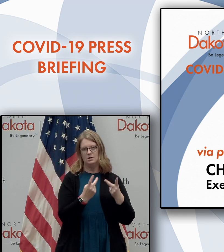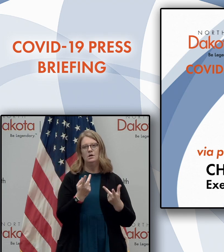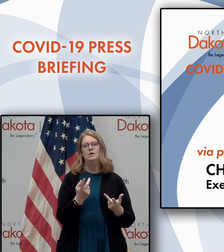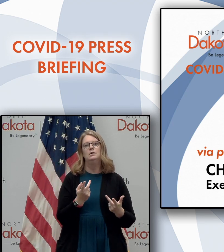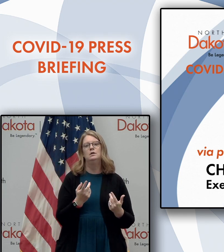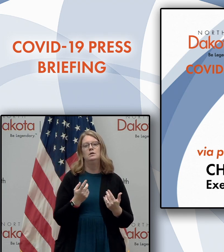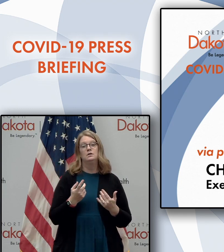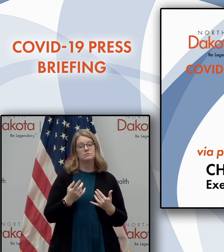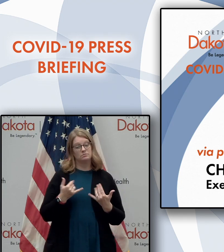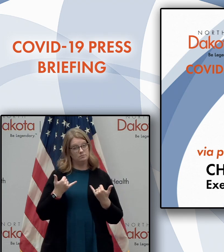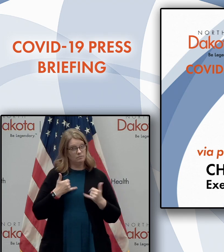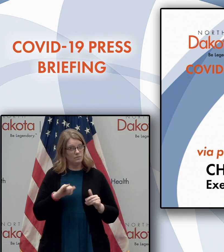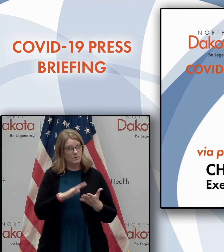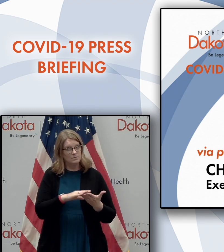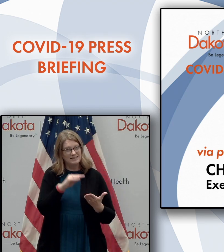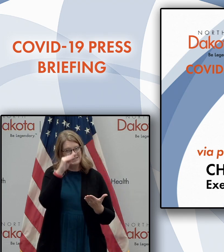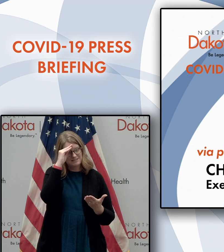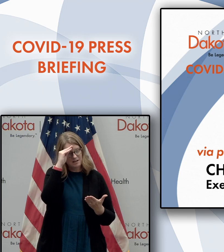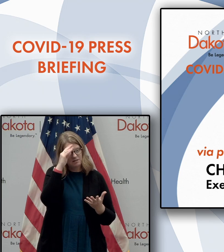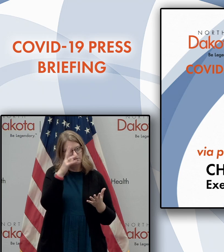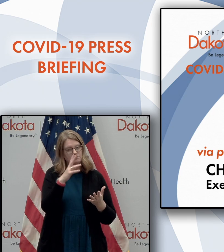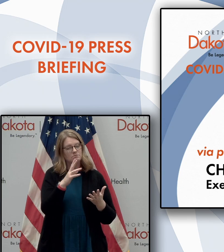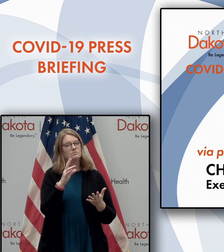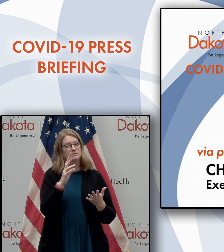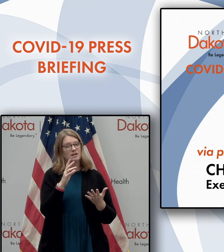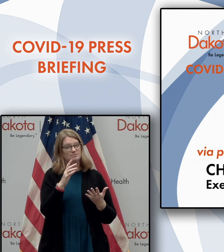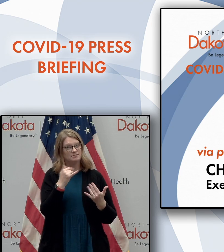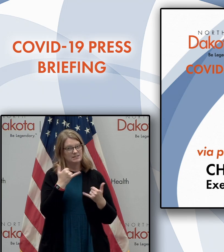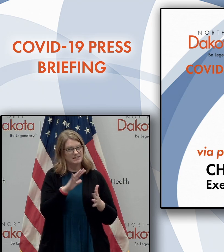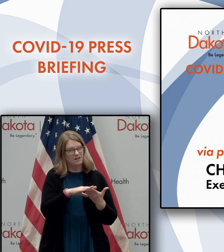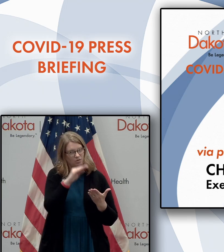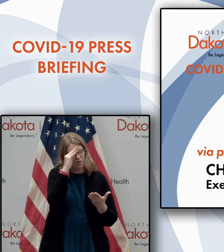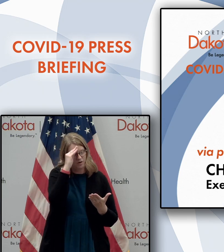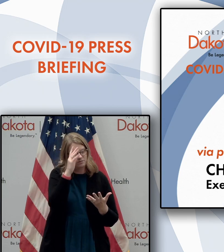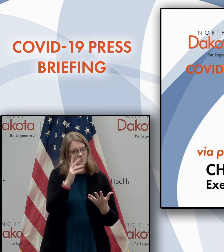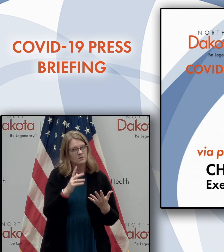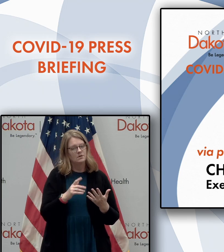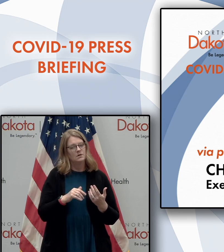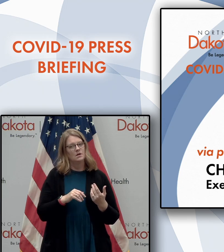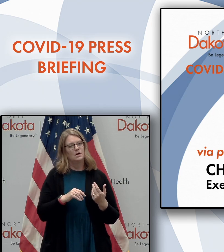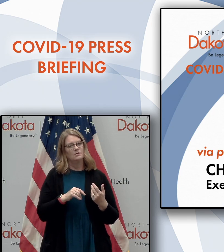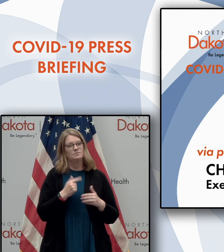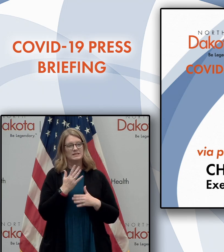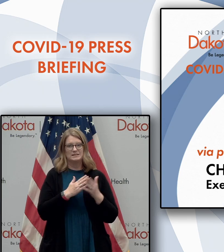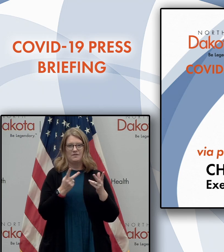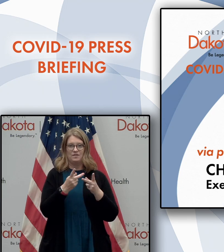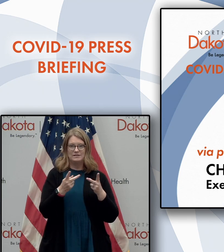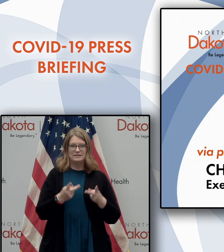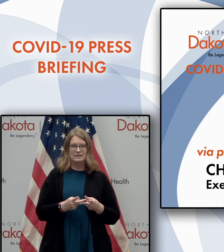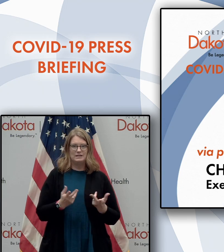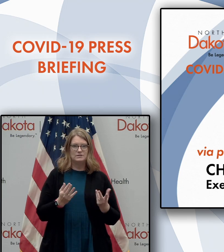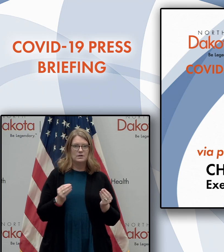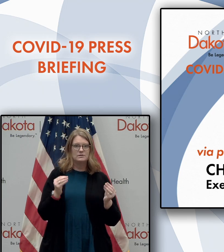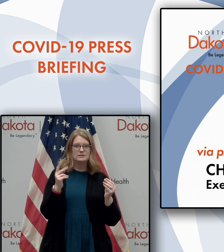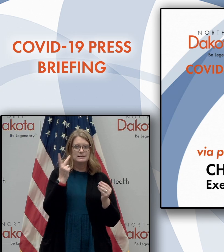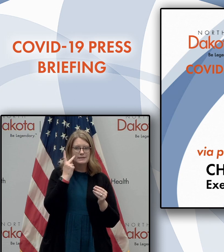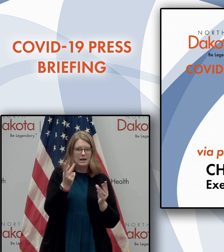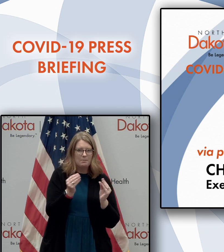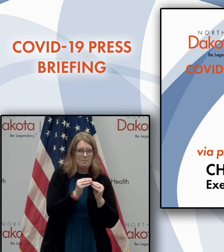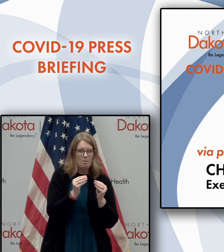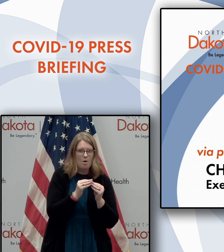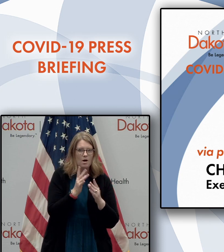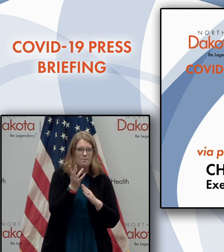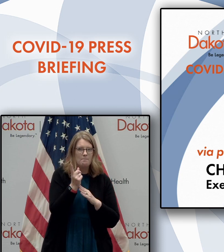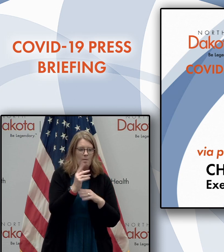new things as the virus spreads. Some facilities actually are seeing more transmissible